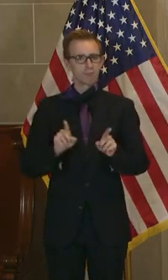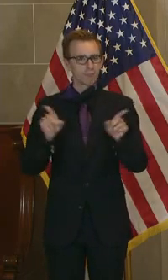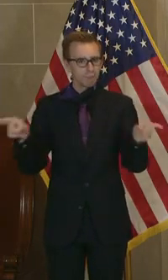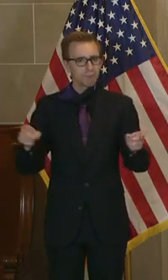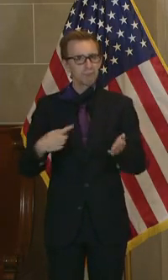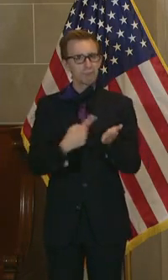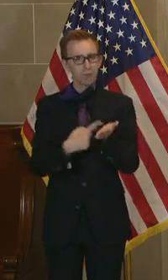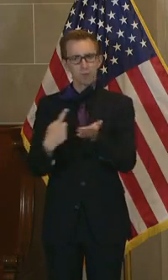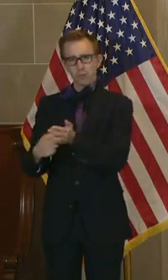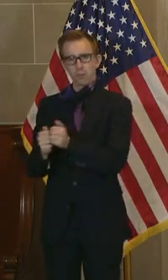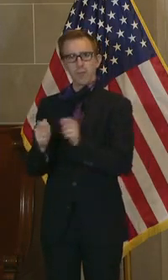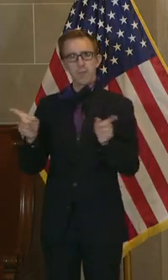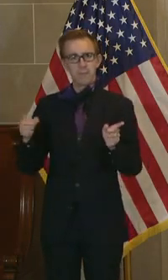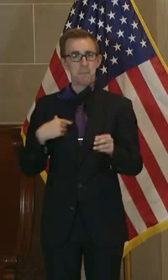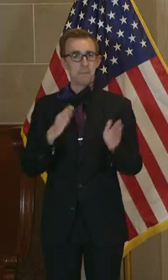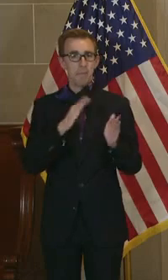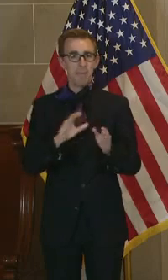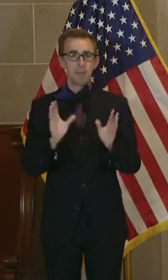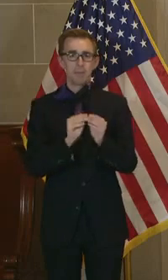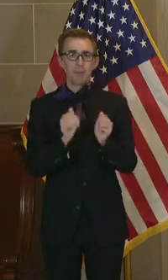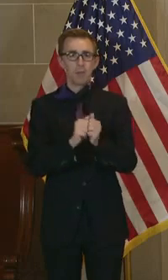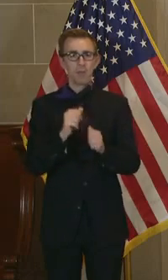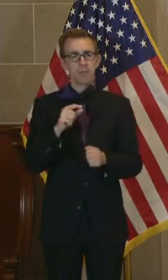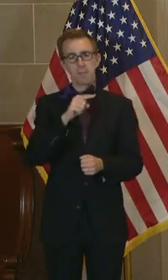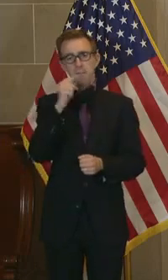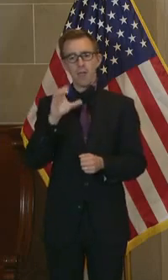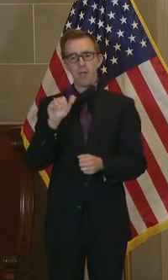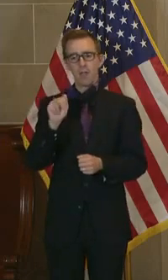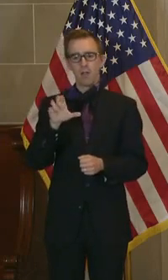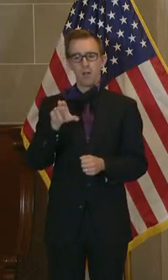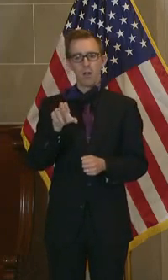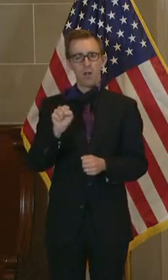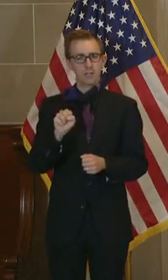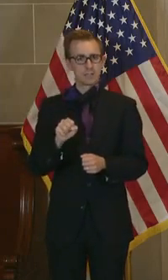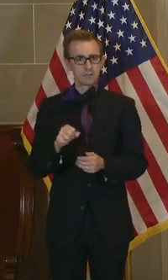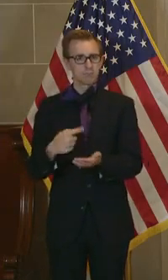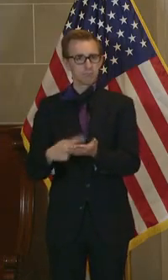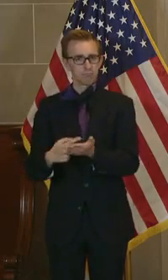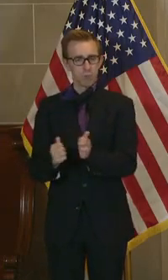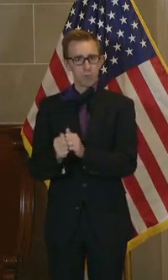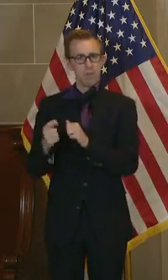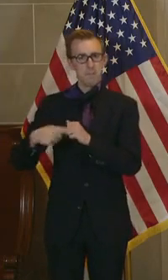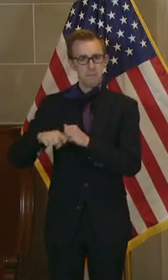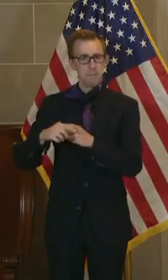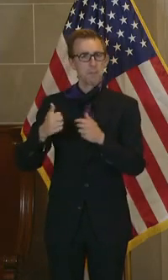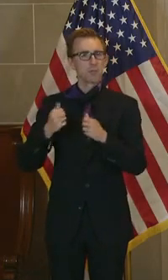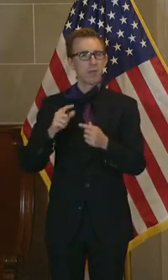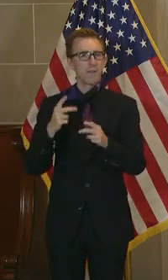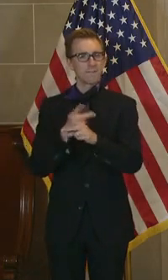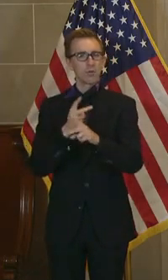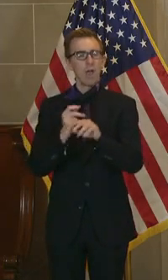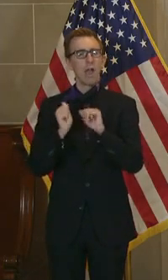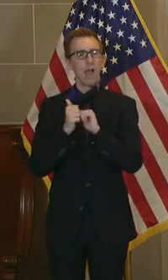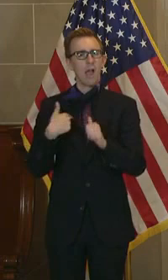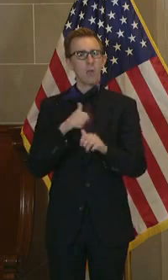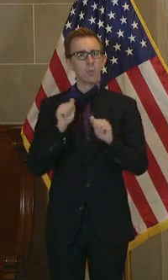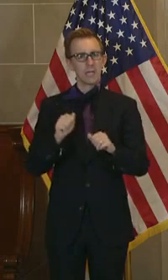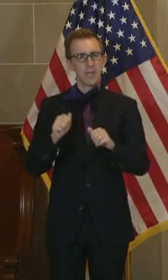them. I plan on meeting with the Black Caucus in the near future to talk to them and kind of figure out how we're going to move